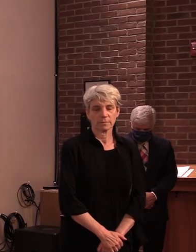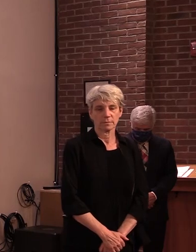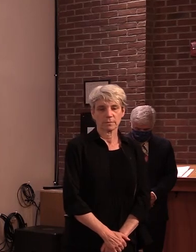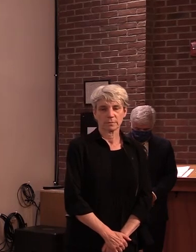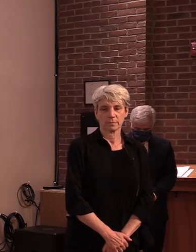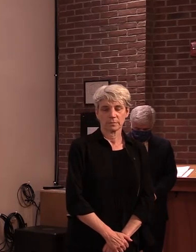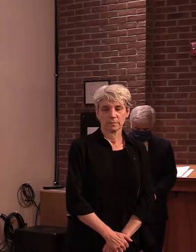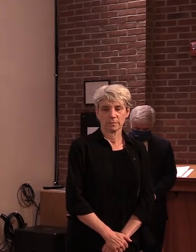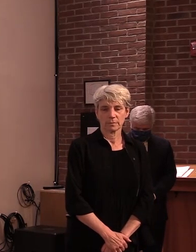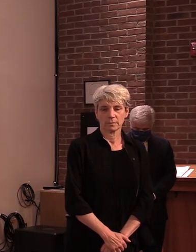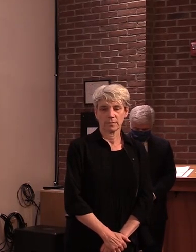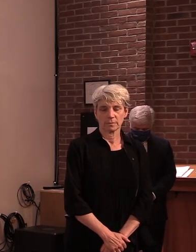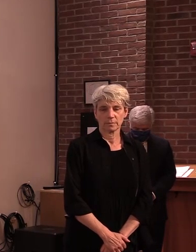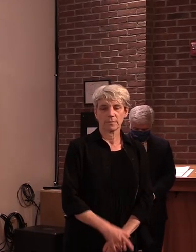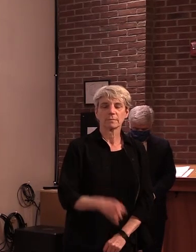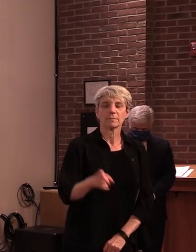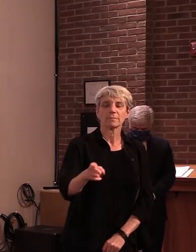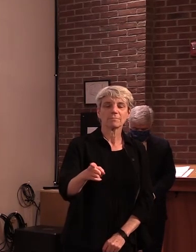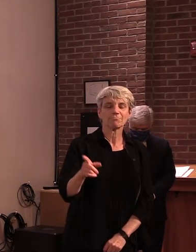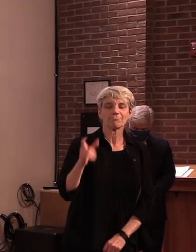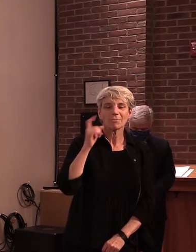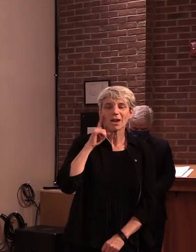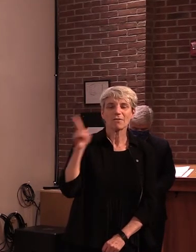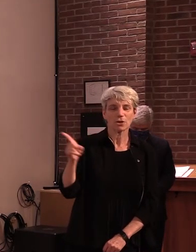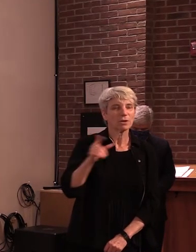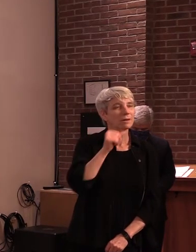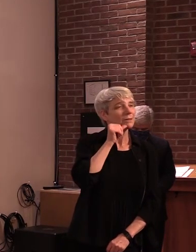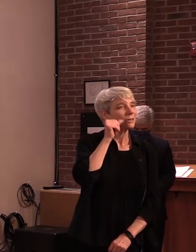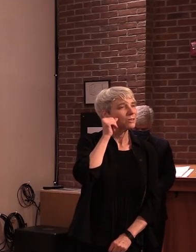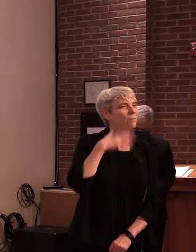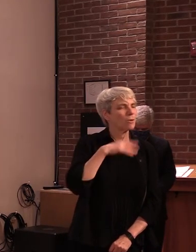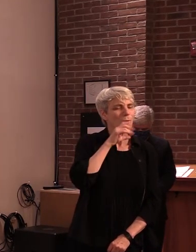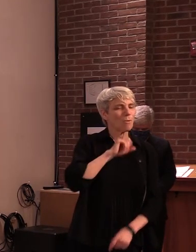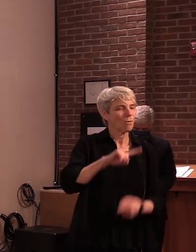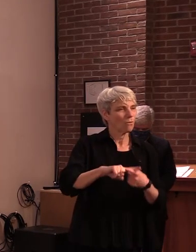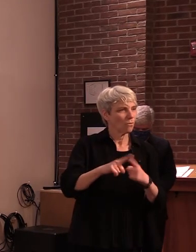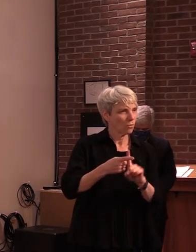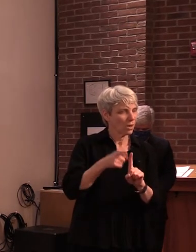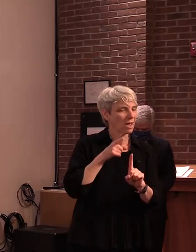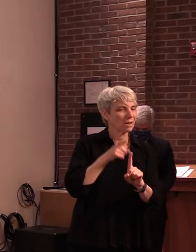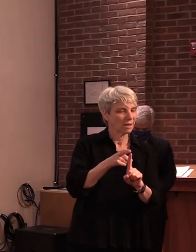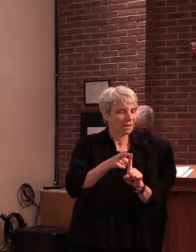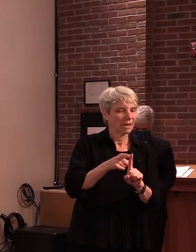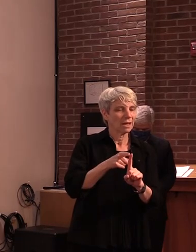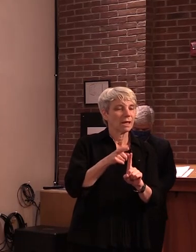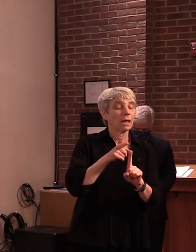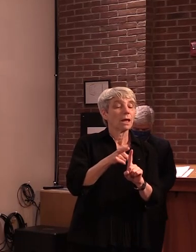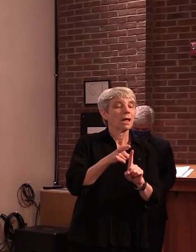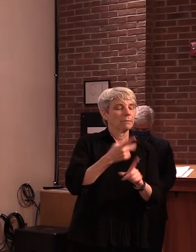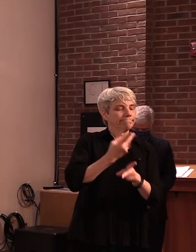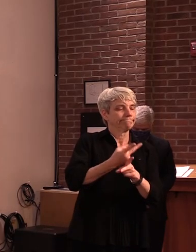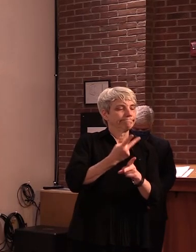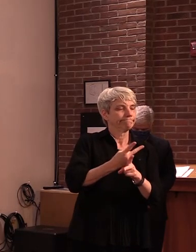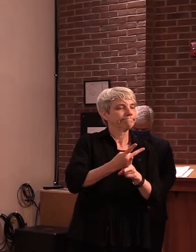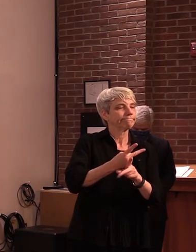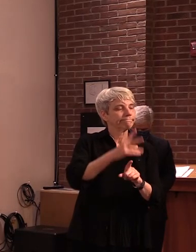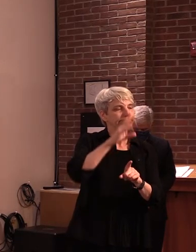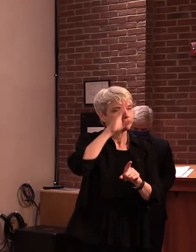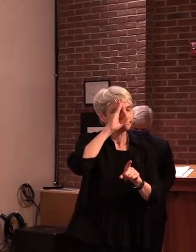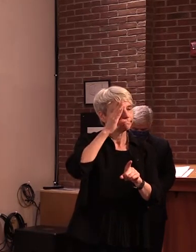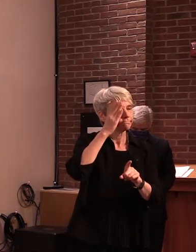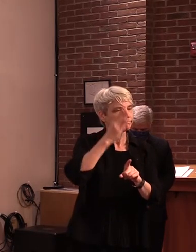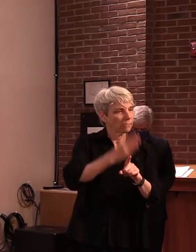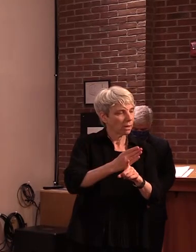Governor, yesterday an old friend who's raising a 15-year-old son of her drug-addicted daughter said their school district won't be